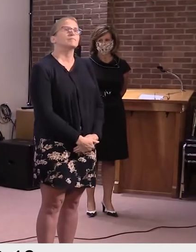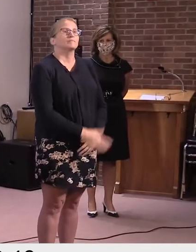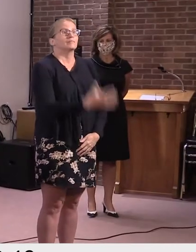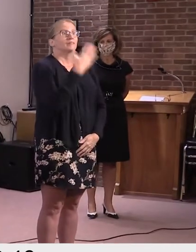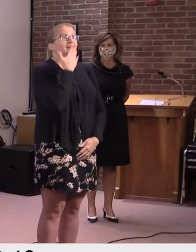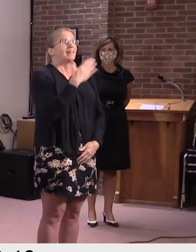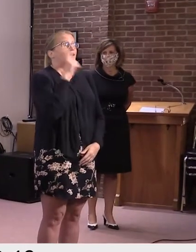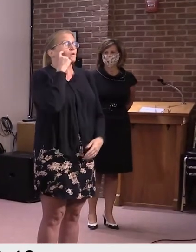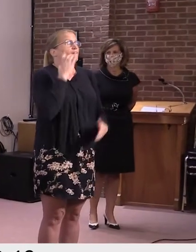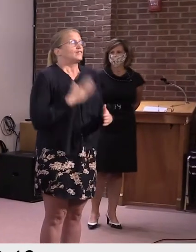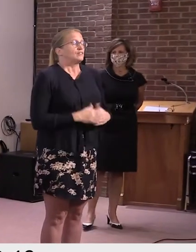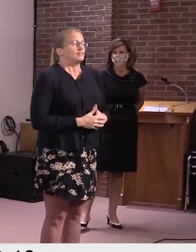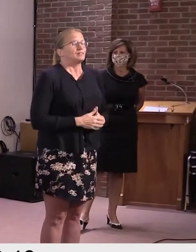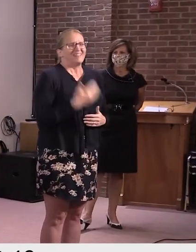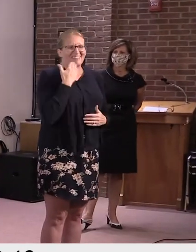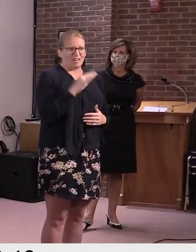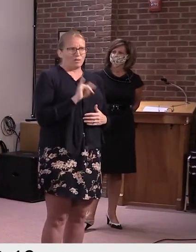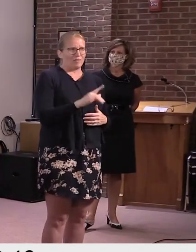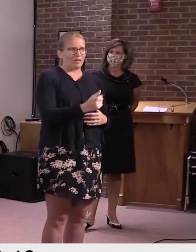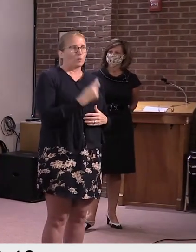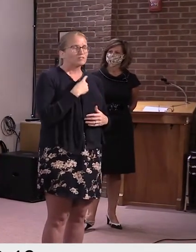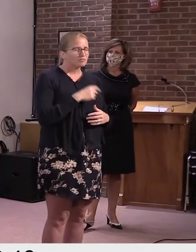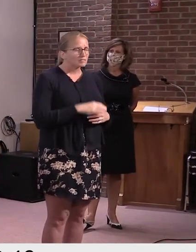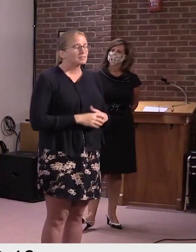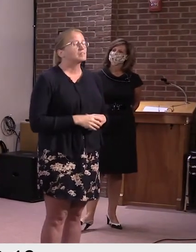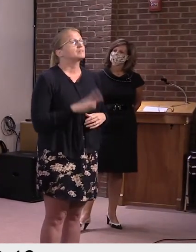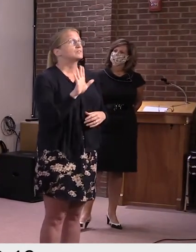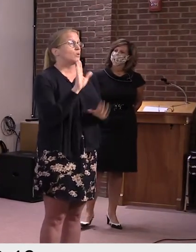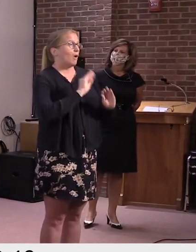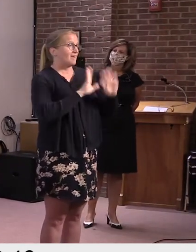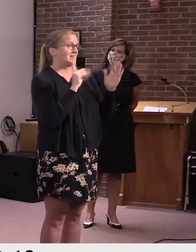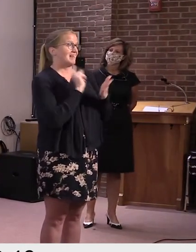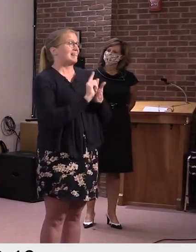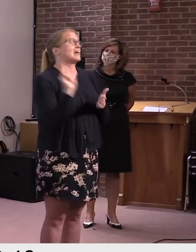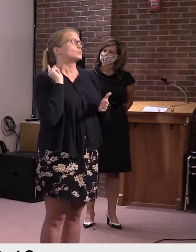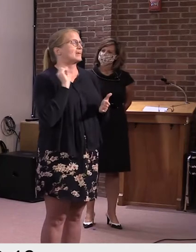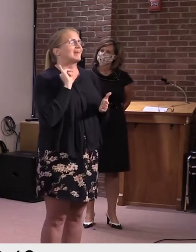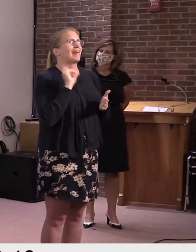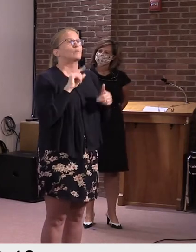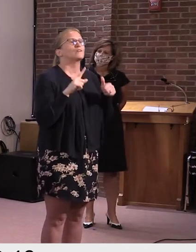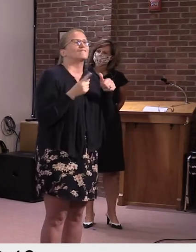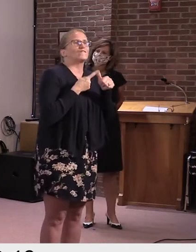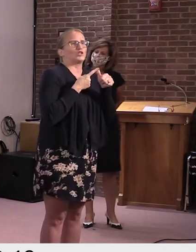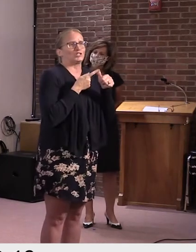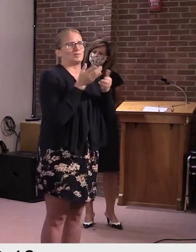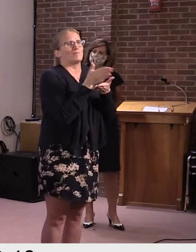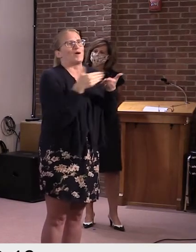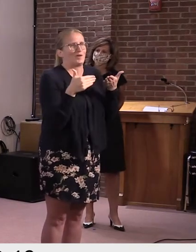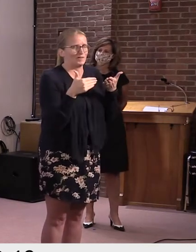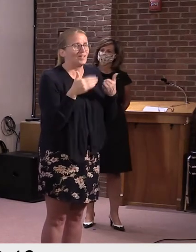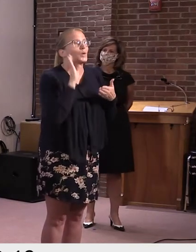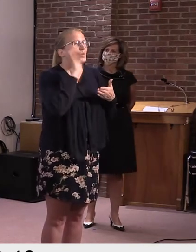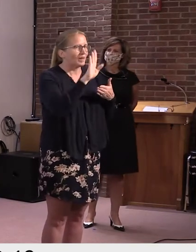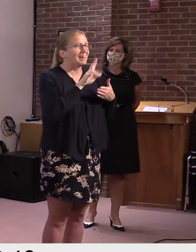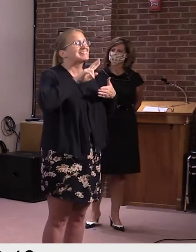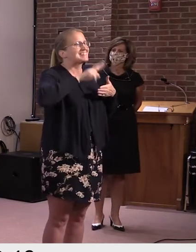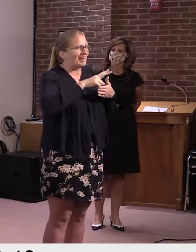Thank you, Governor, and thank you for the question. Obviously, what we announced last week was phase one. There's going to be several phases